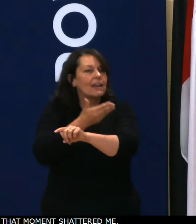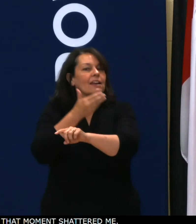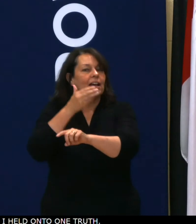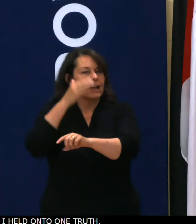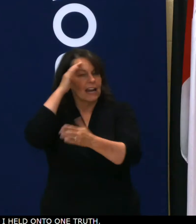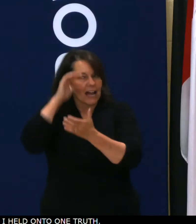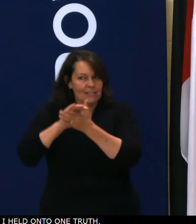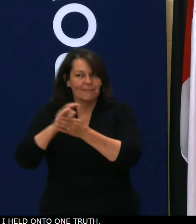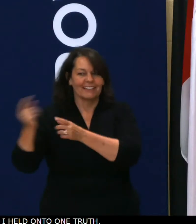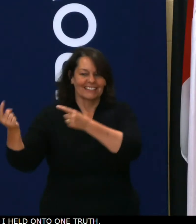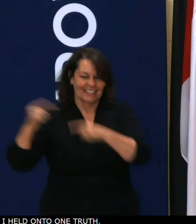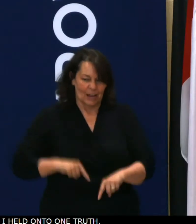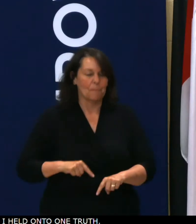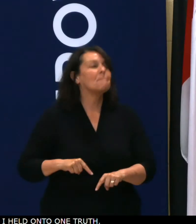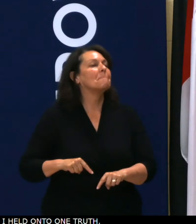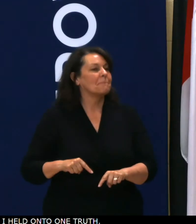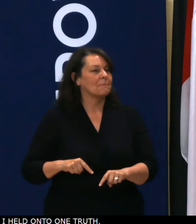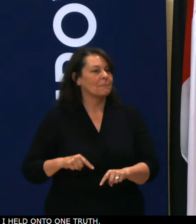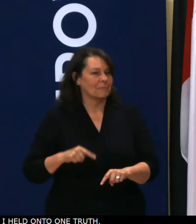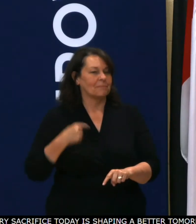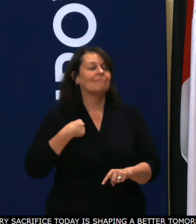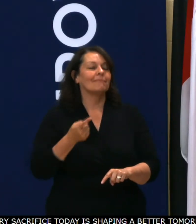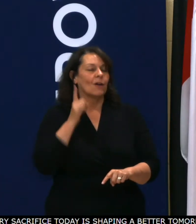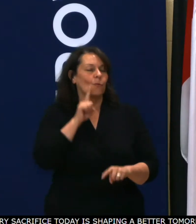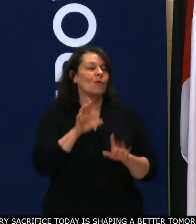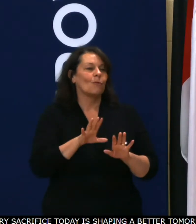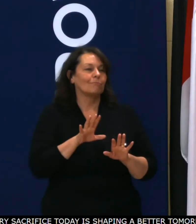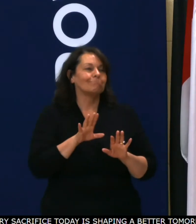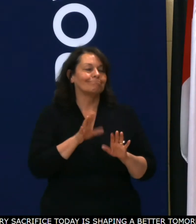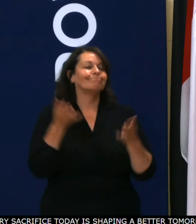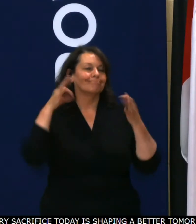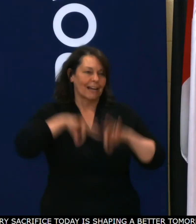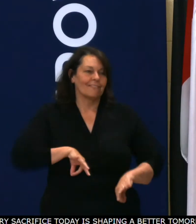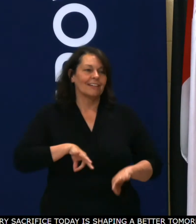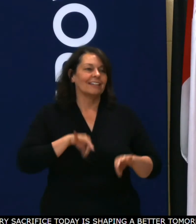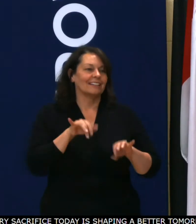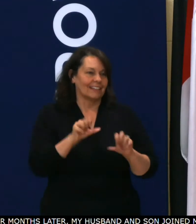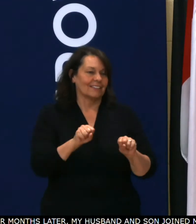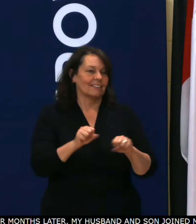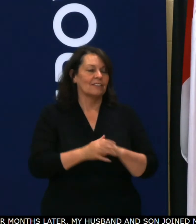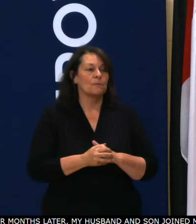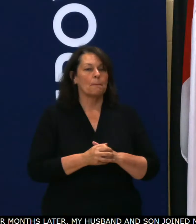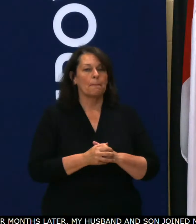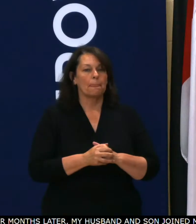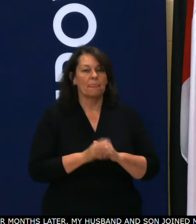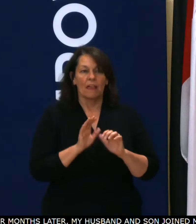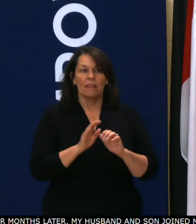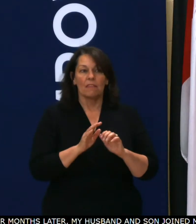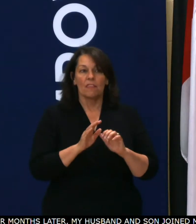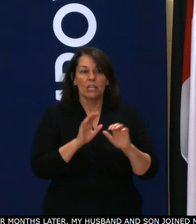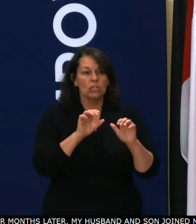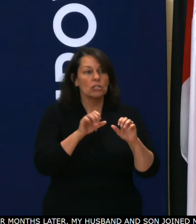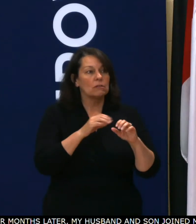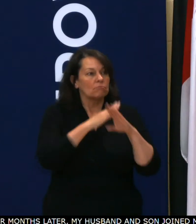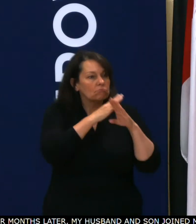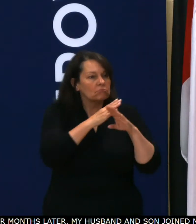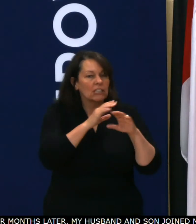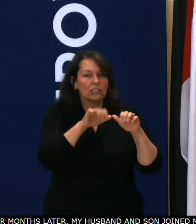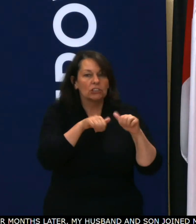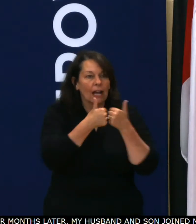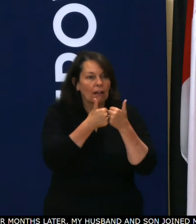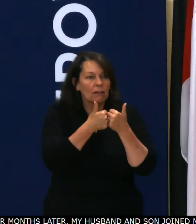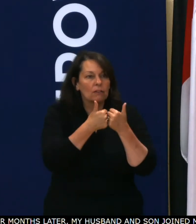I knew it had all been worth it. But the challenges didn't stop there. I became a